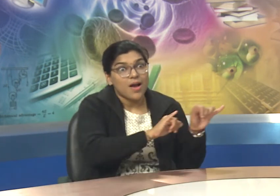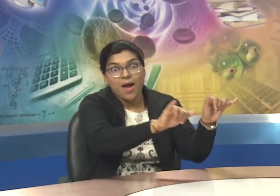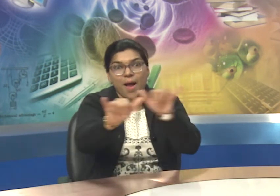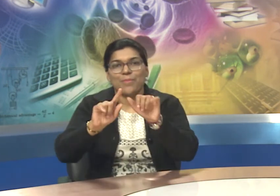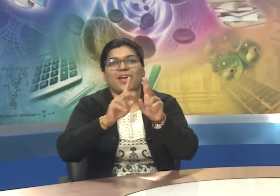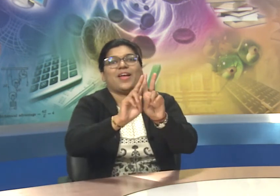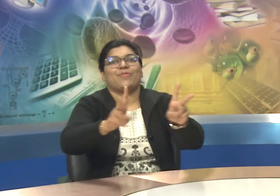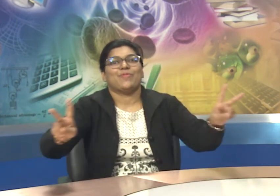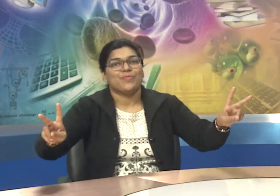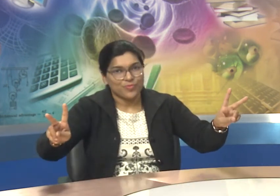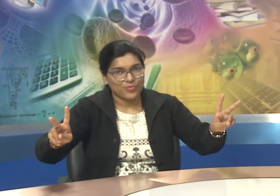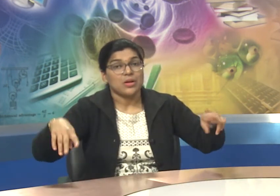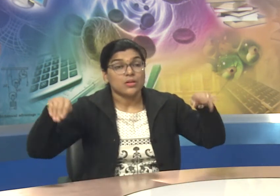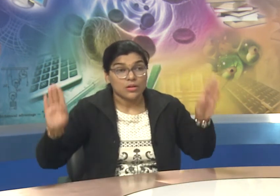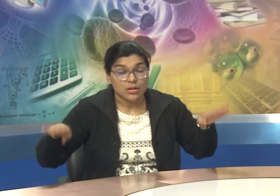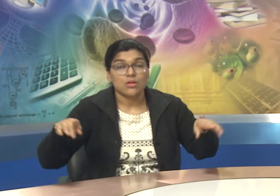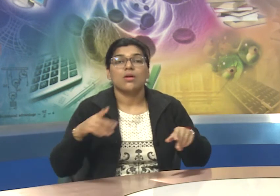which cannot raise